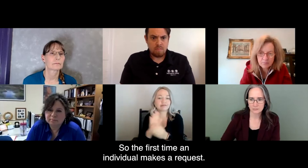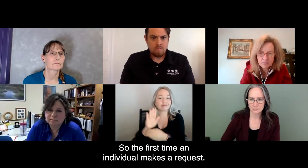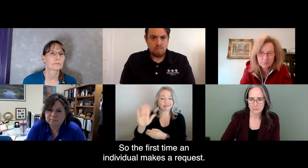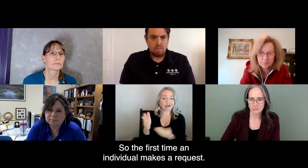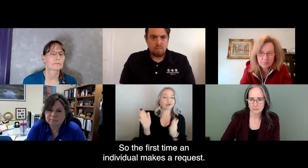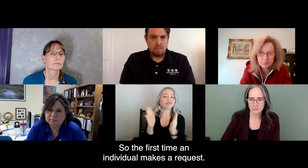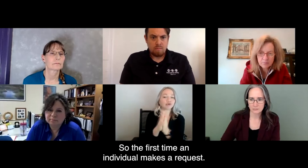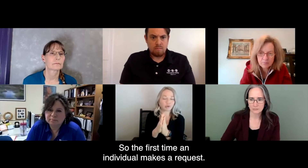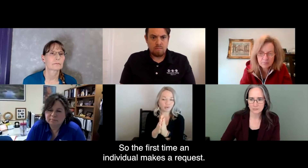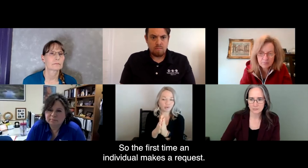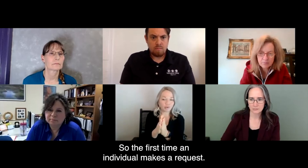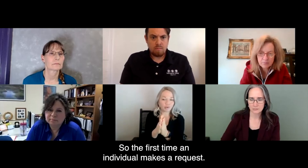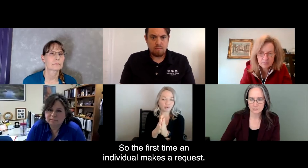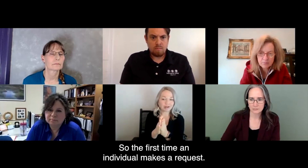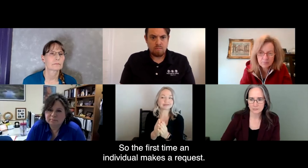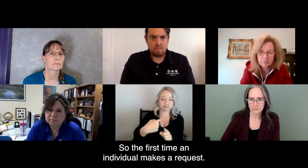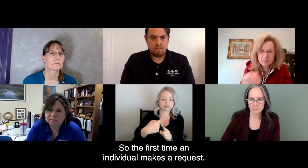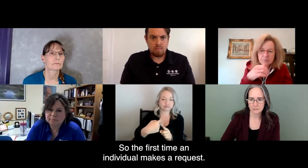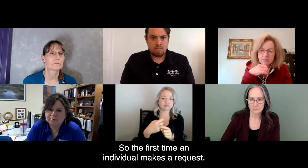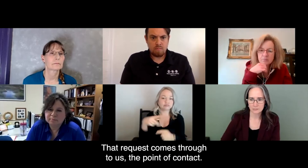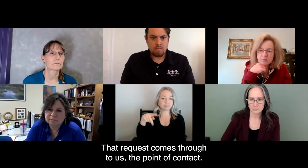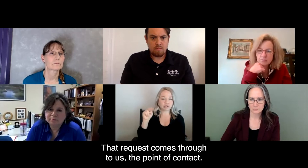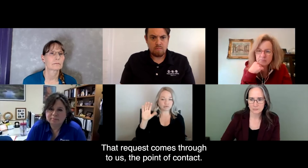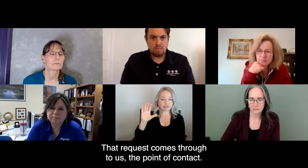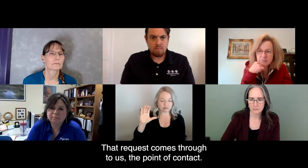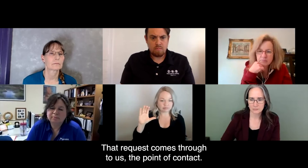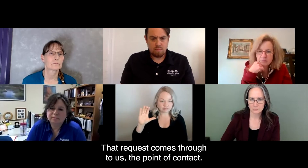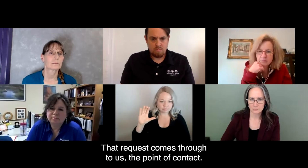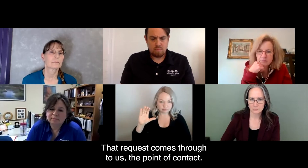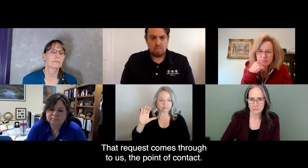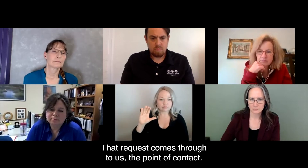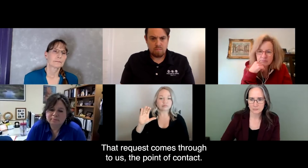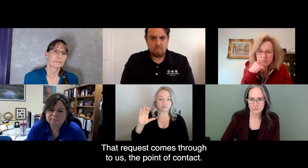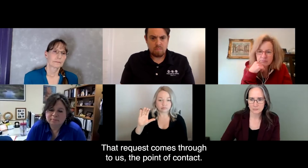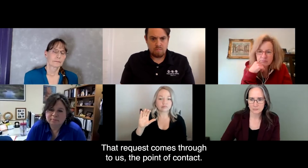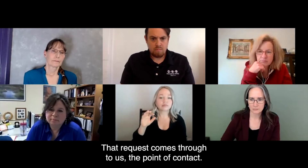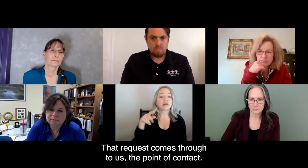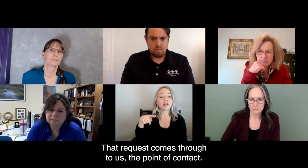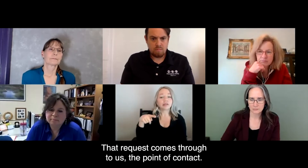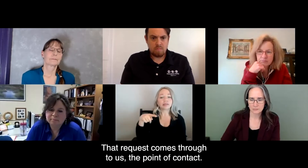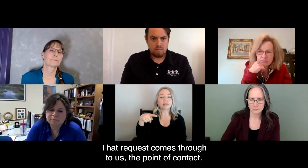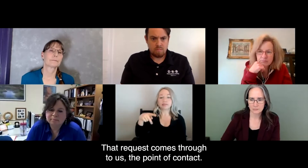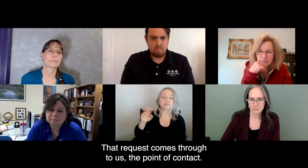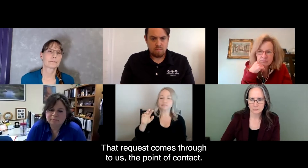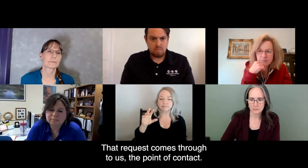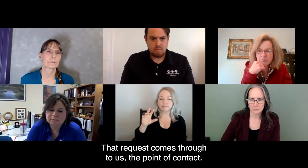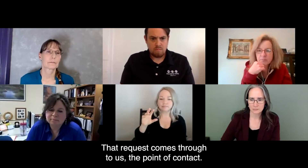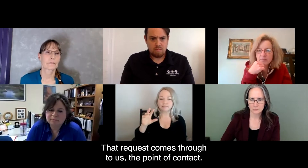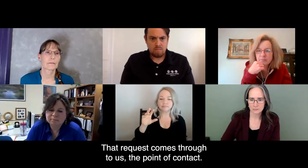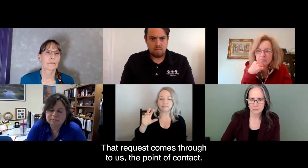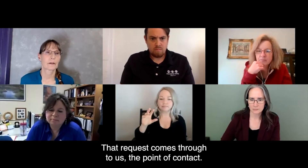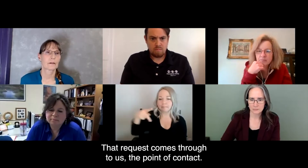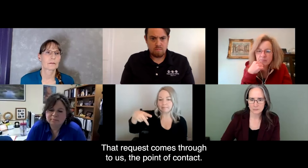So the first time an individual makes a request, that request comes through to us, the point of contact.